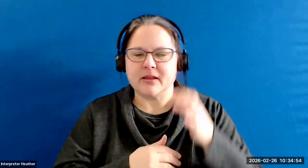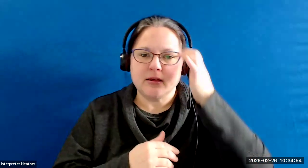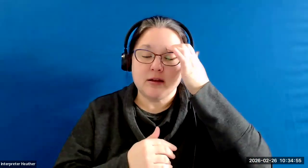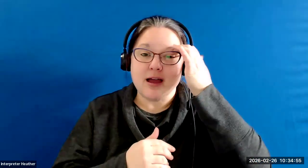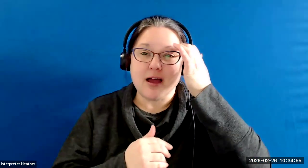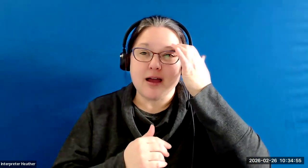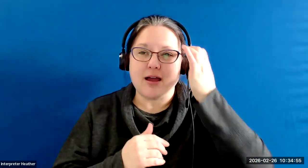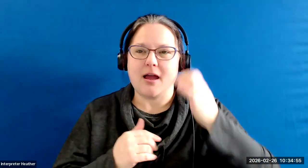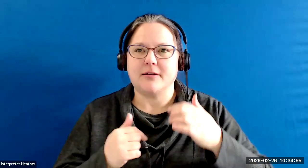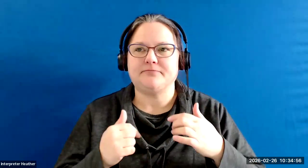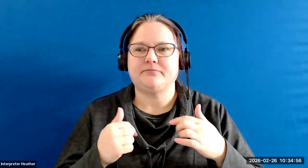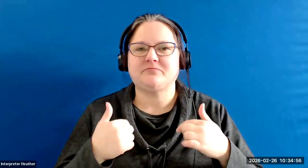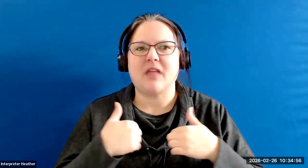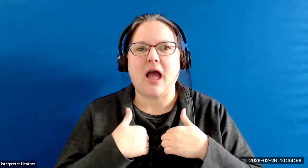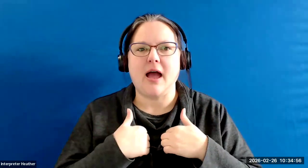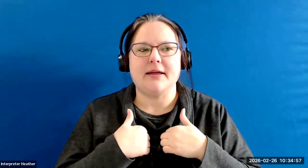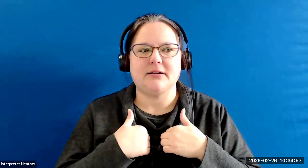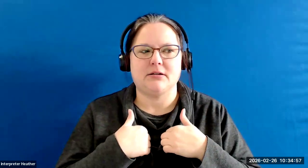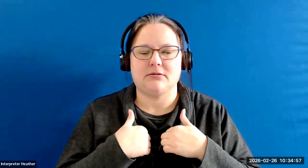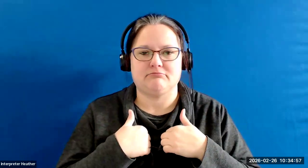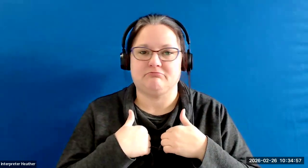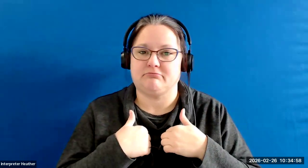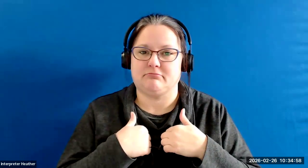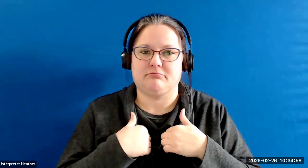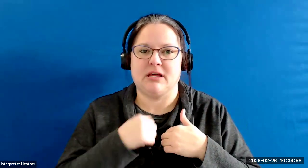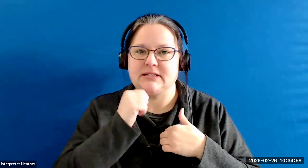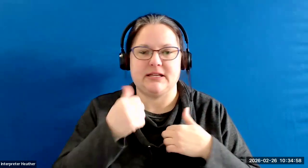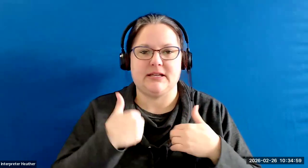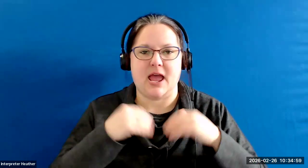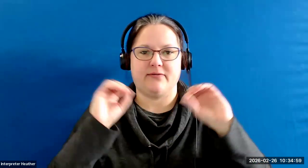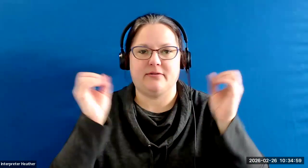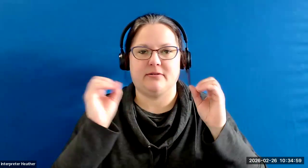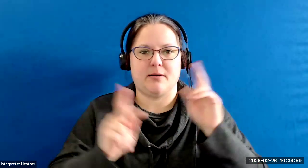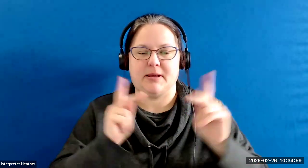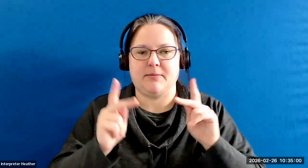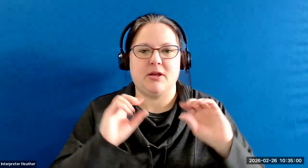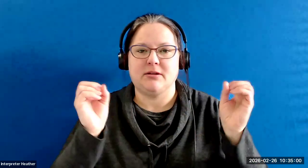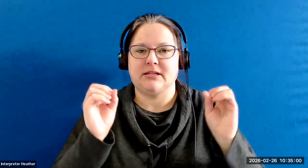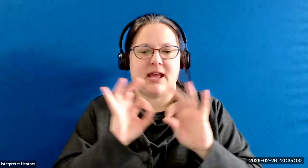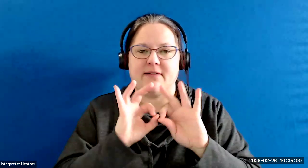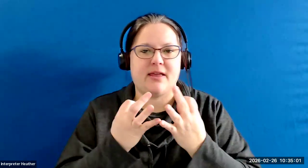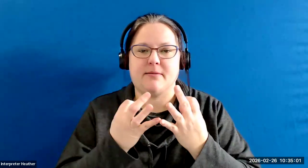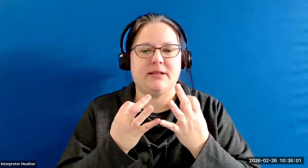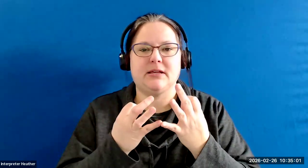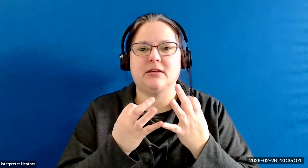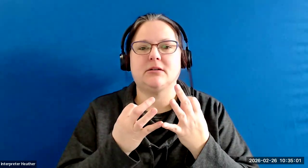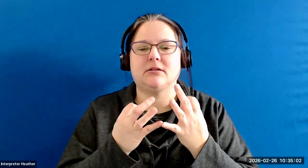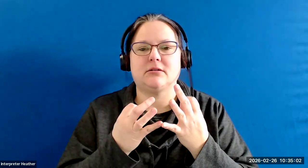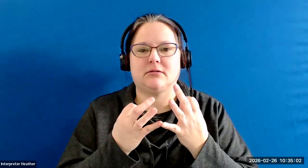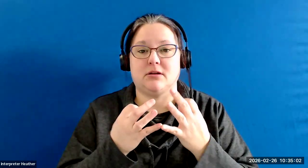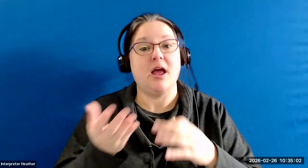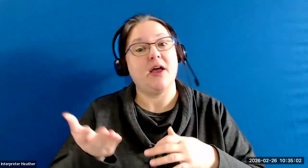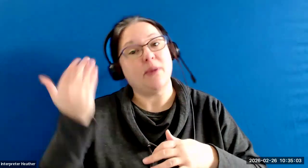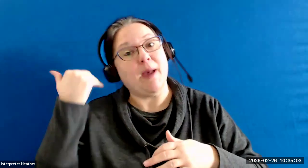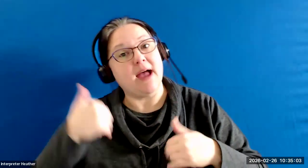not having a people to get together with, and not having a family Thanksgiving and things, which in the past I